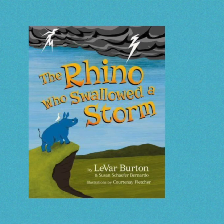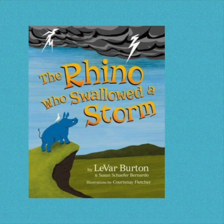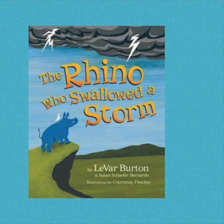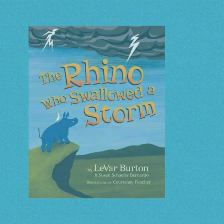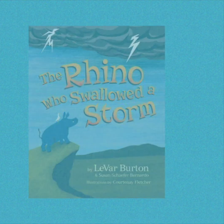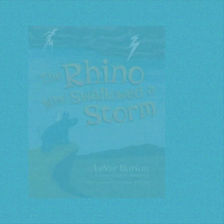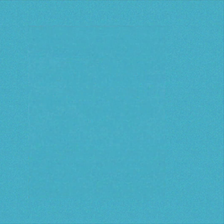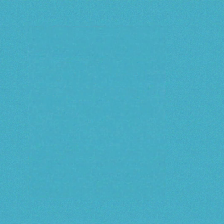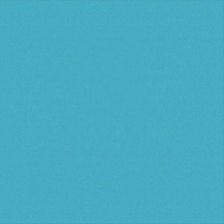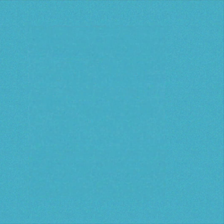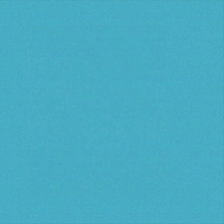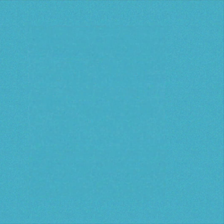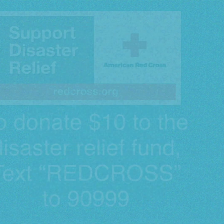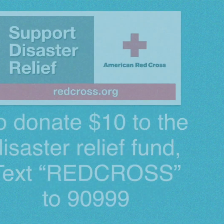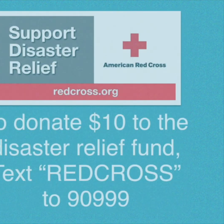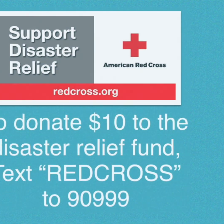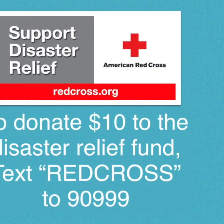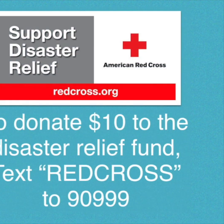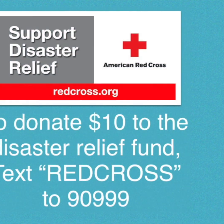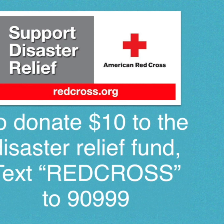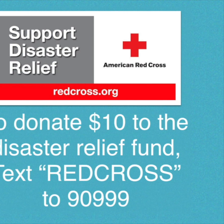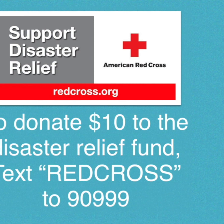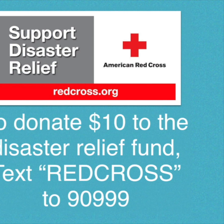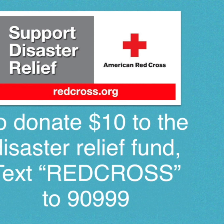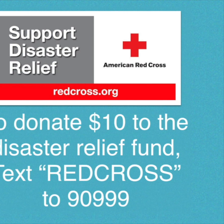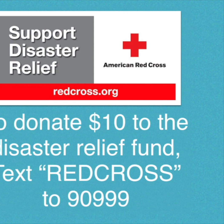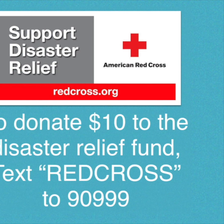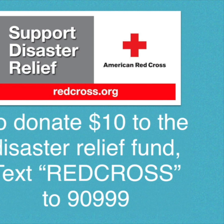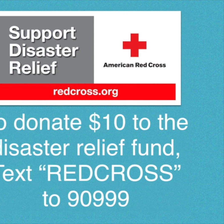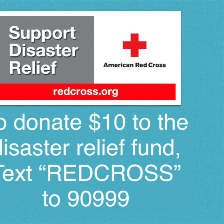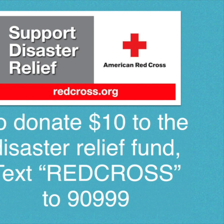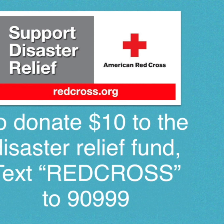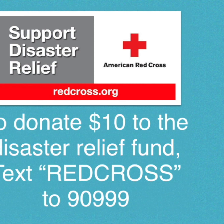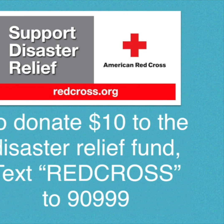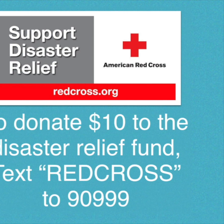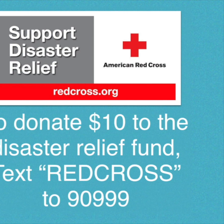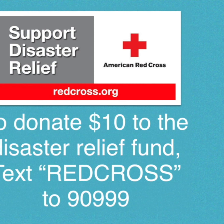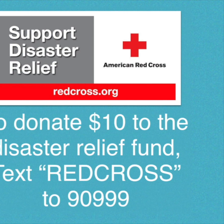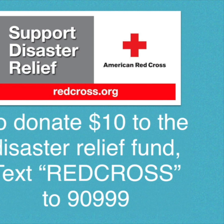reading. Stay happy, stay healthy, keep